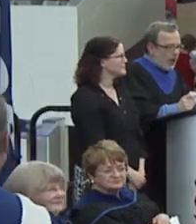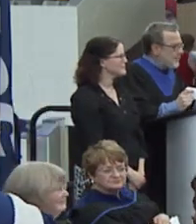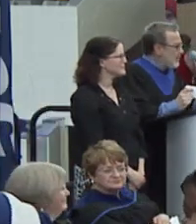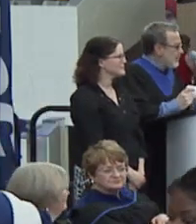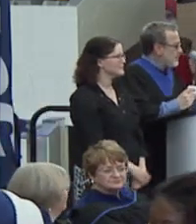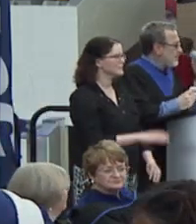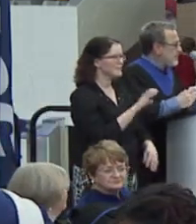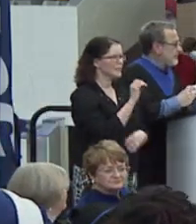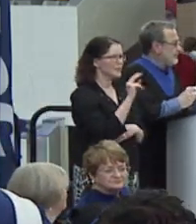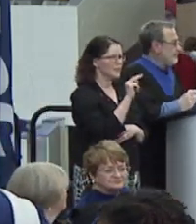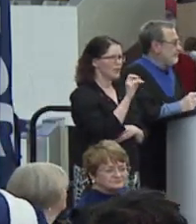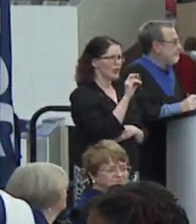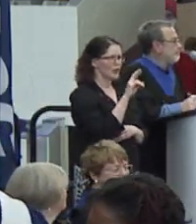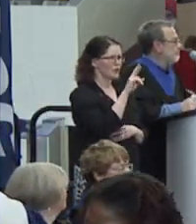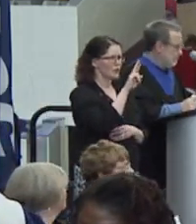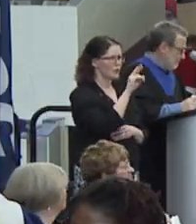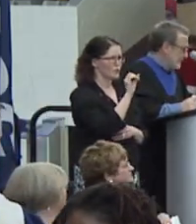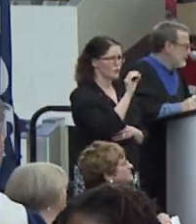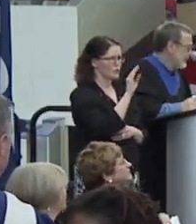Connor Robbins.